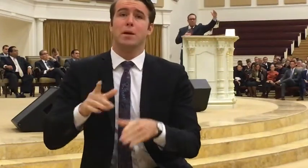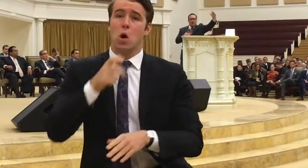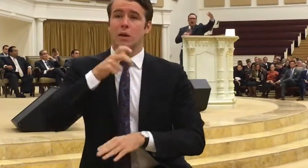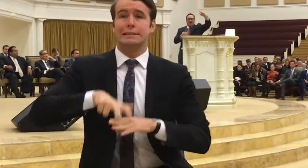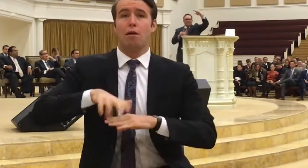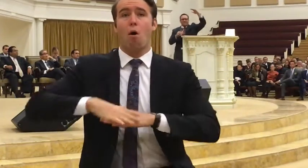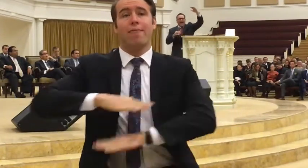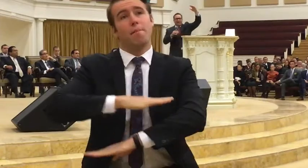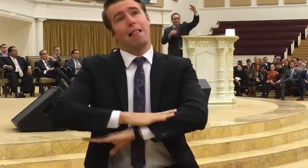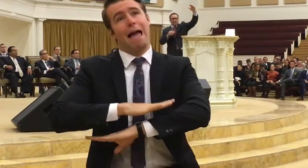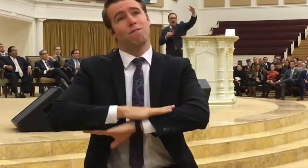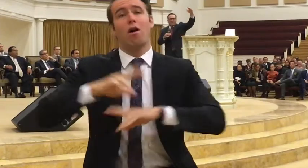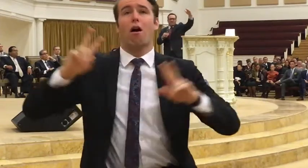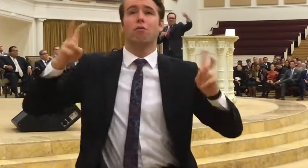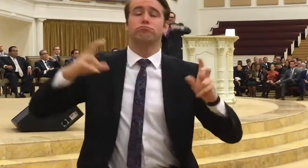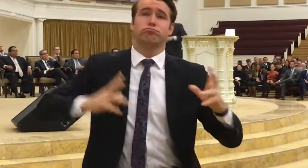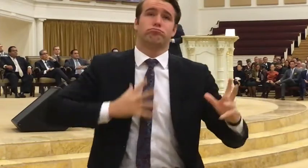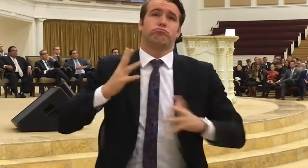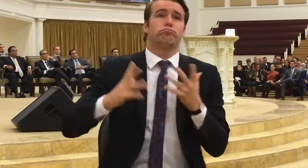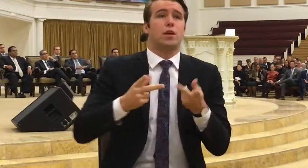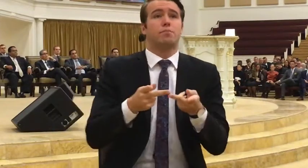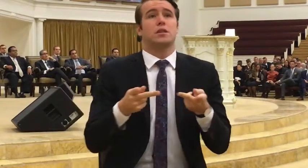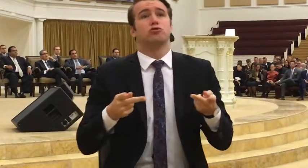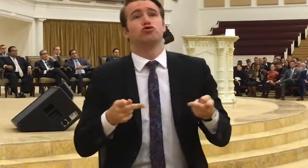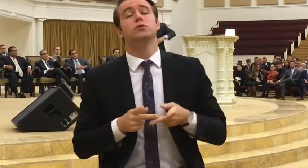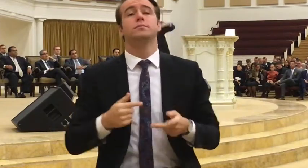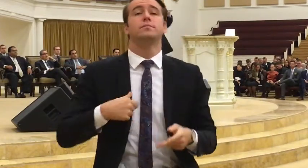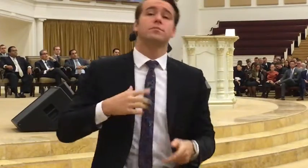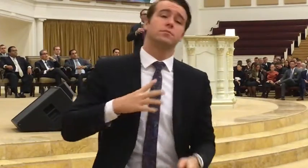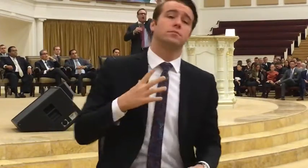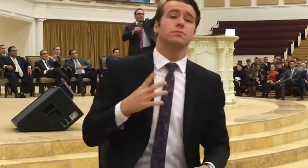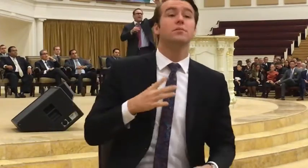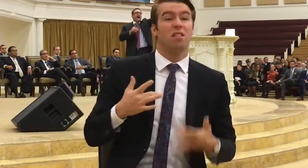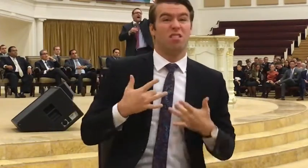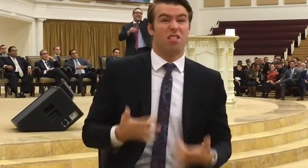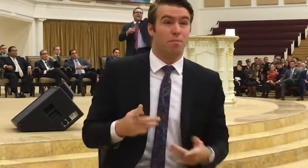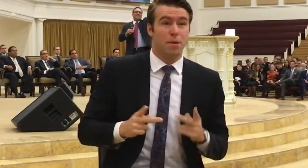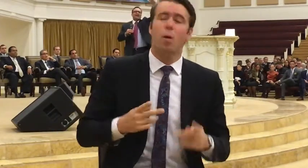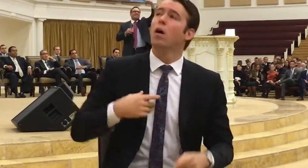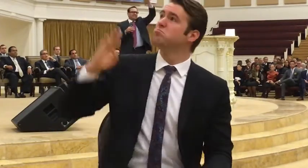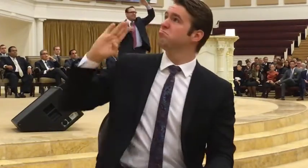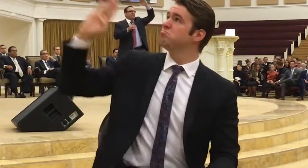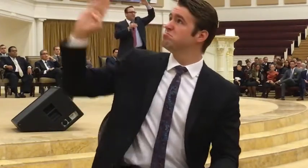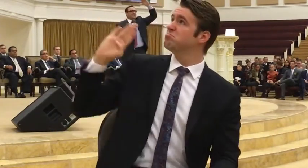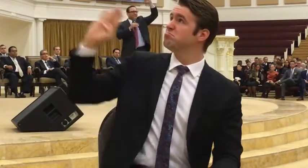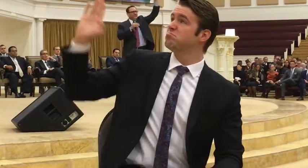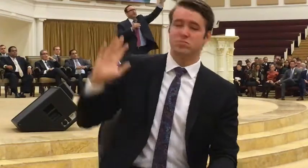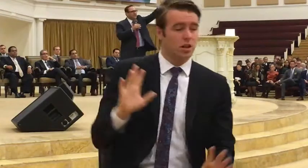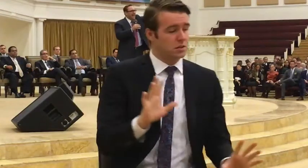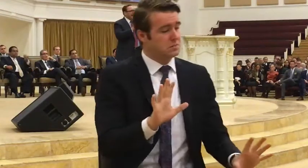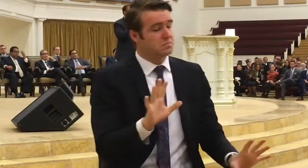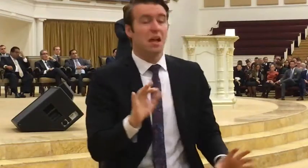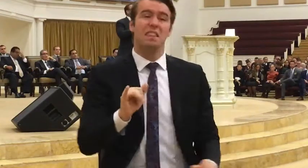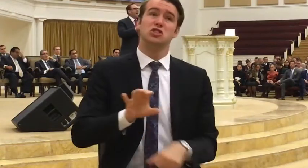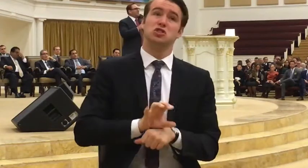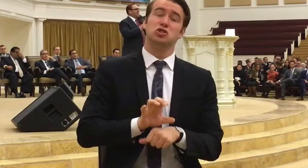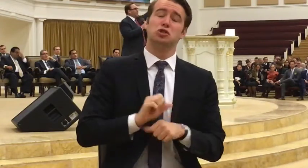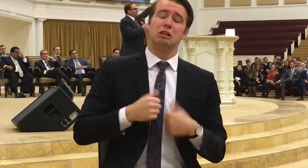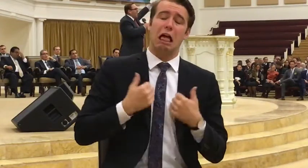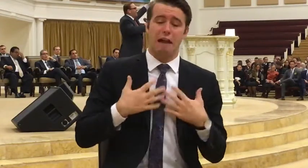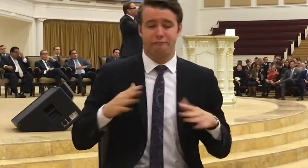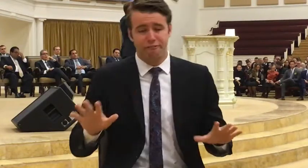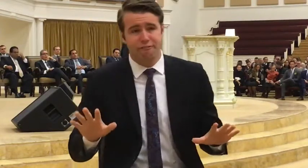platform or have the titles in the offices, they're the people that have an inroad to God, and that's, you know, that's church life.